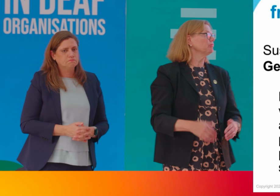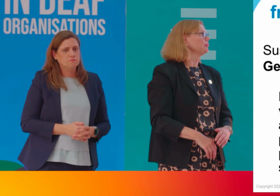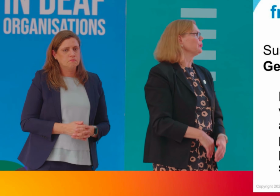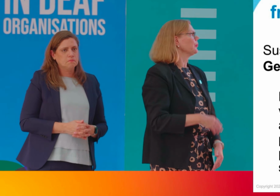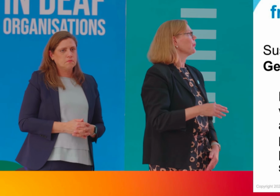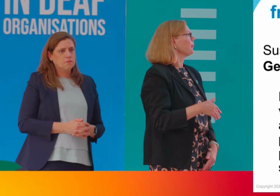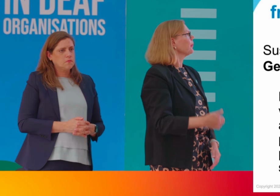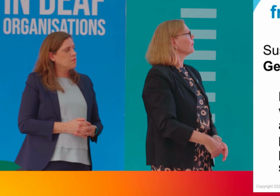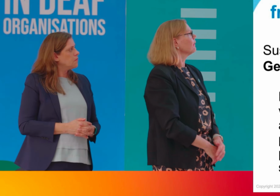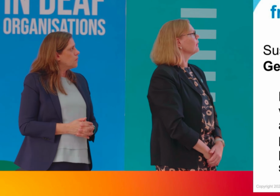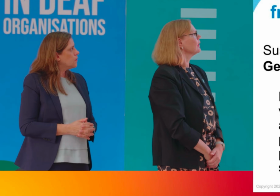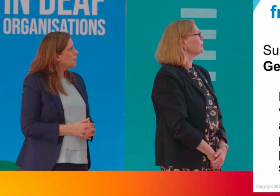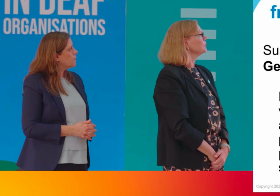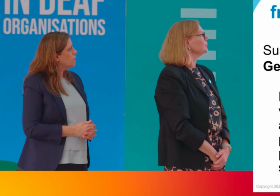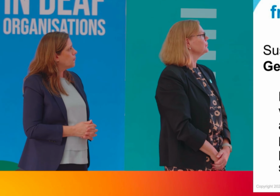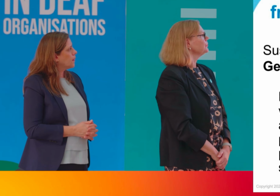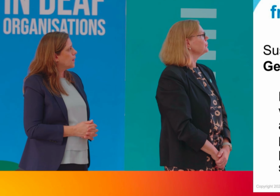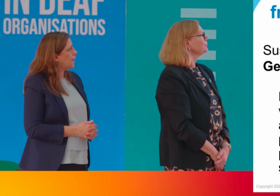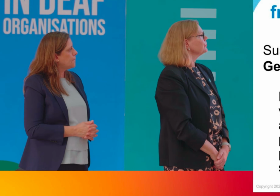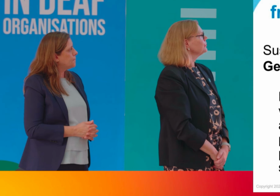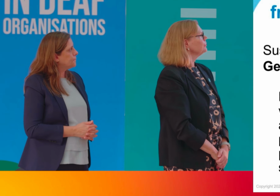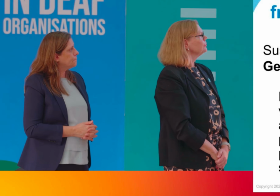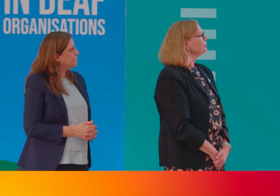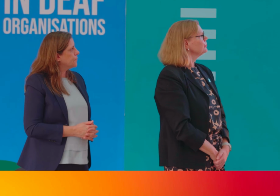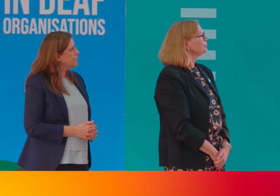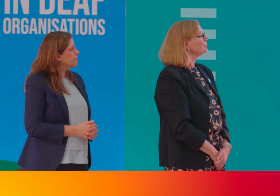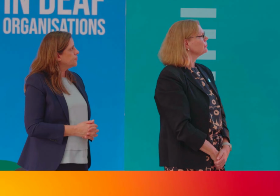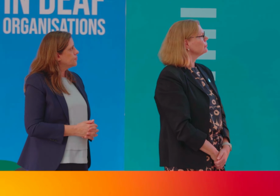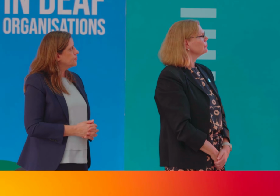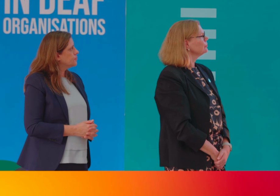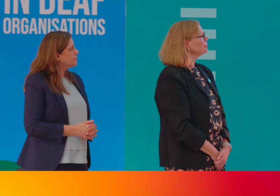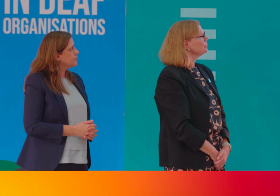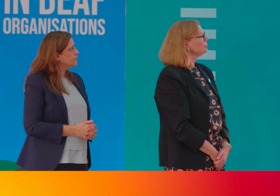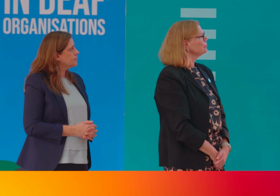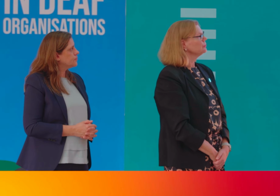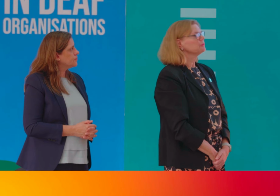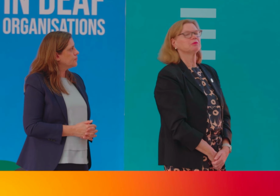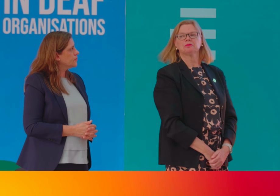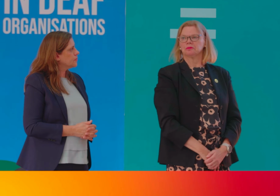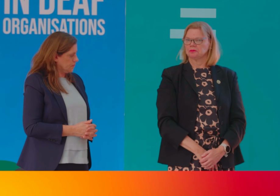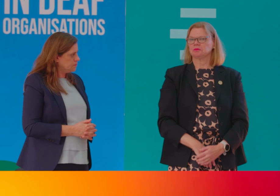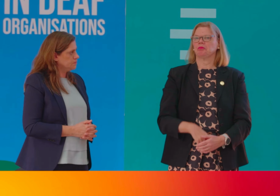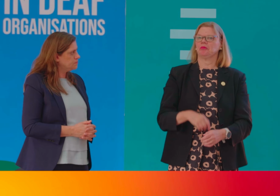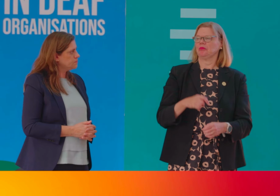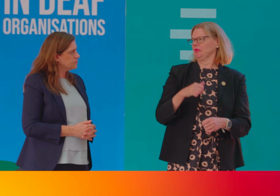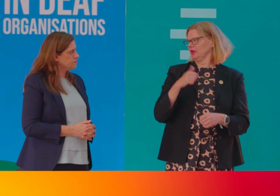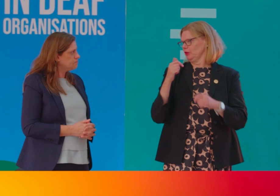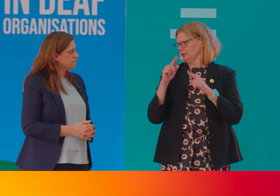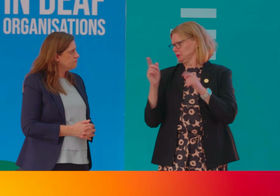of monitoring of the progress towards achievement of these goals. Next slide, please.